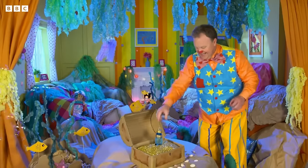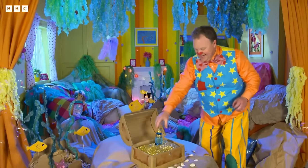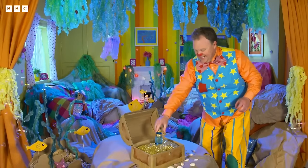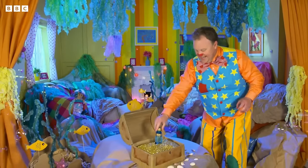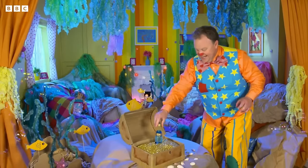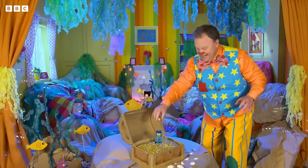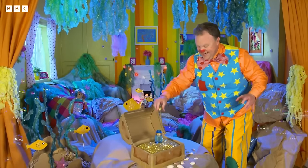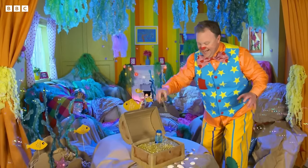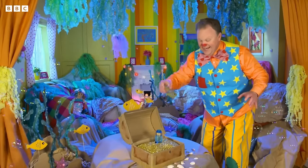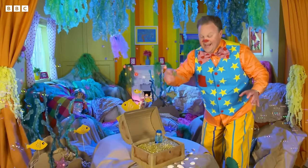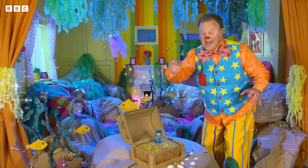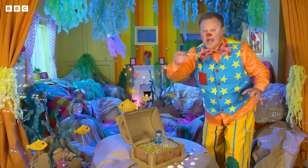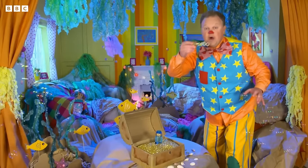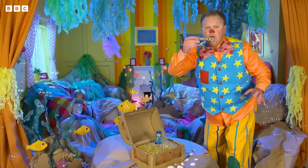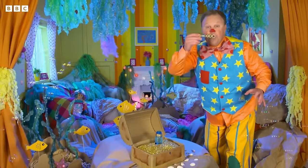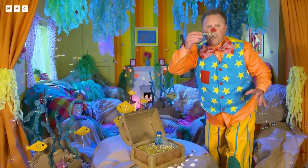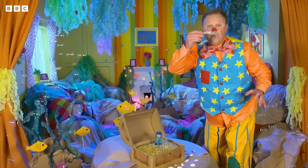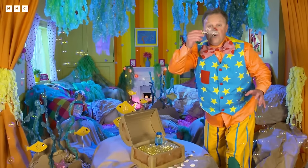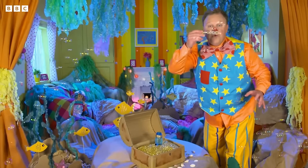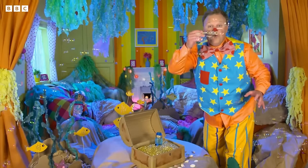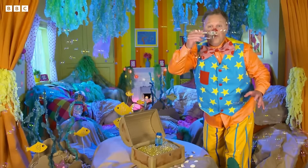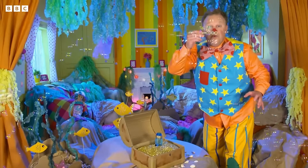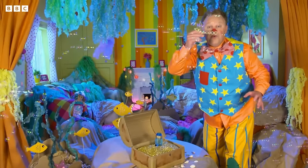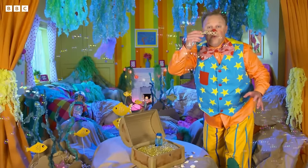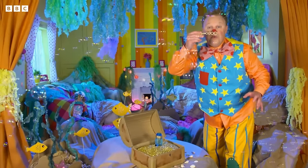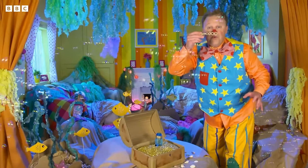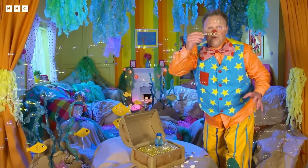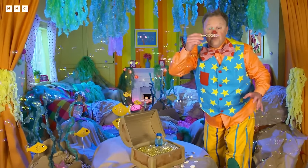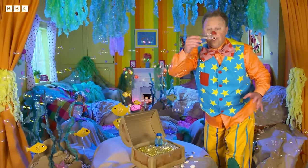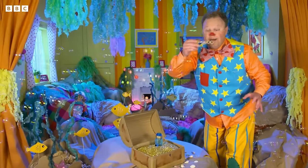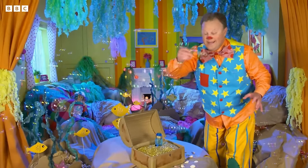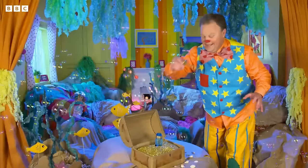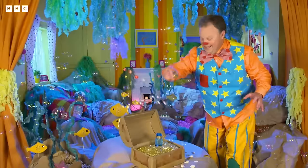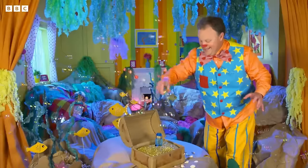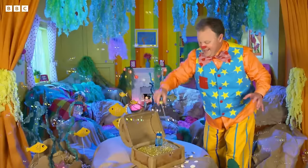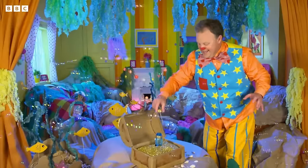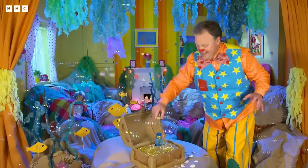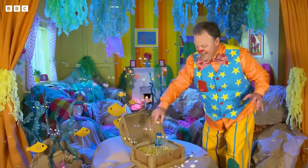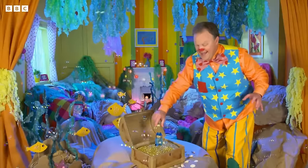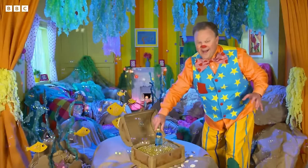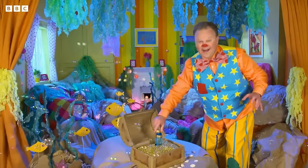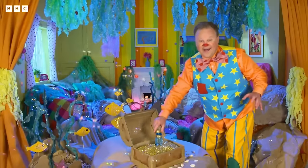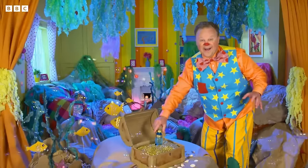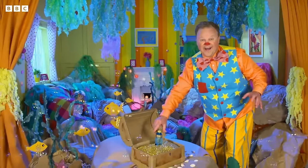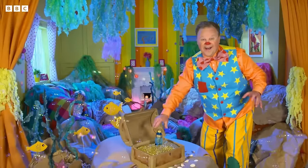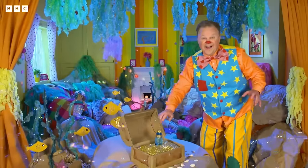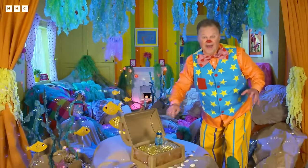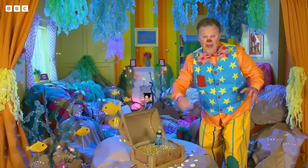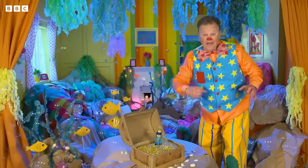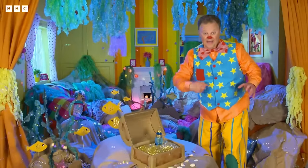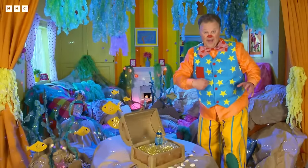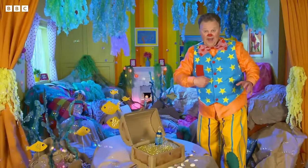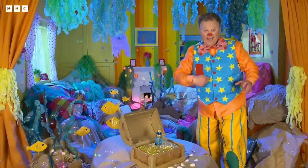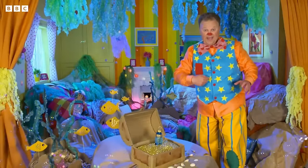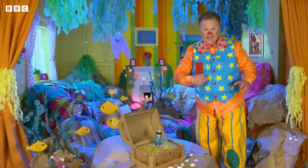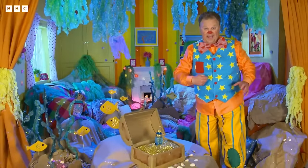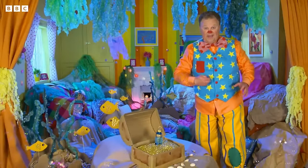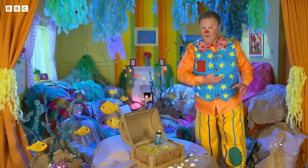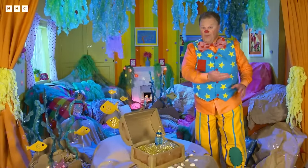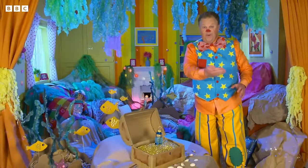Thank you, Mr. Tumble. We think you're an underwater star. Ah, and I think you're